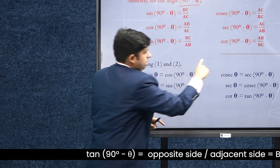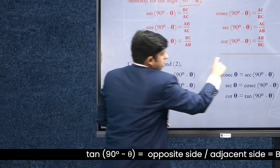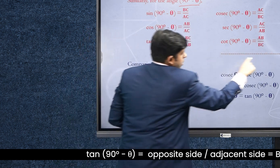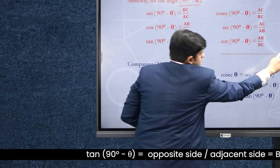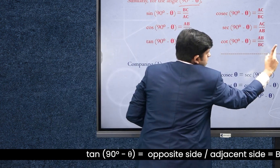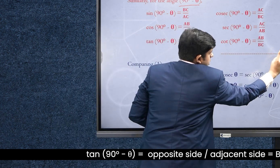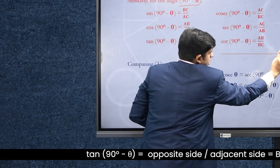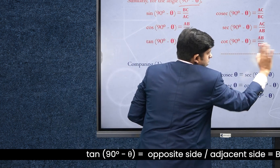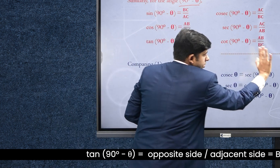A.